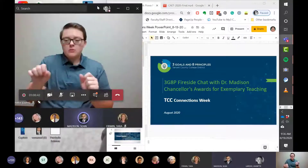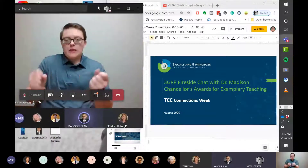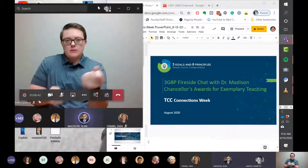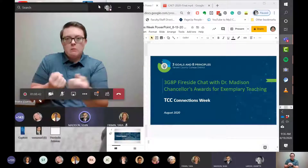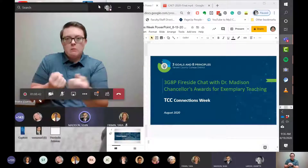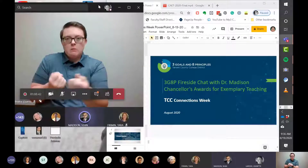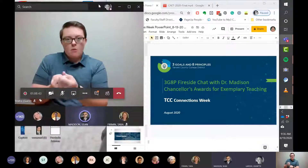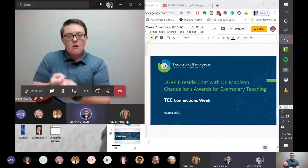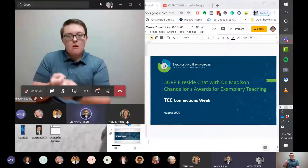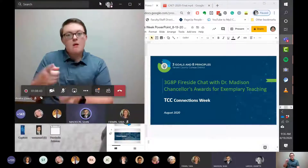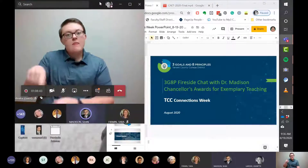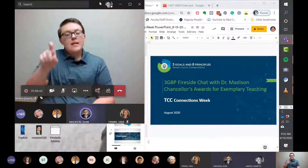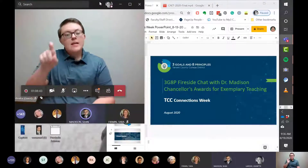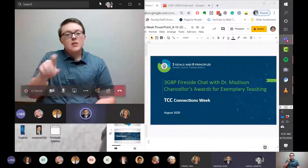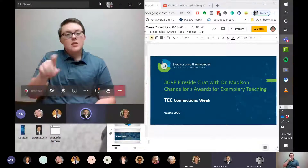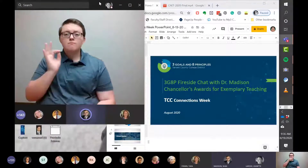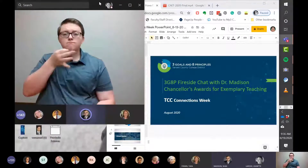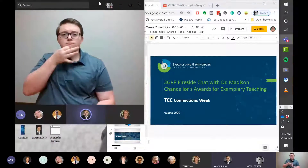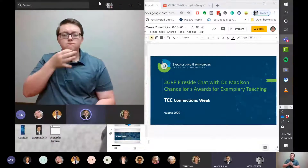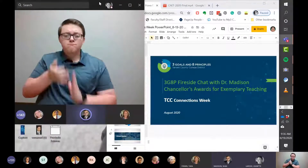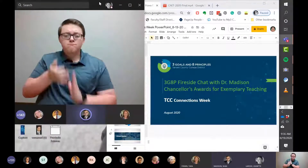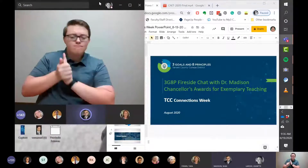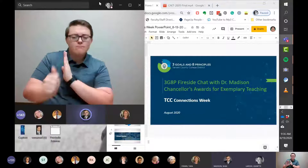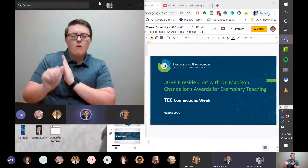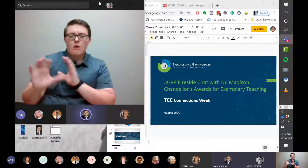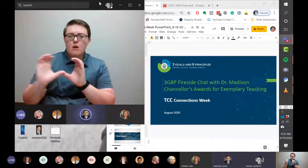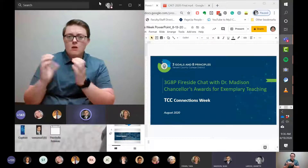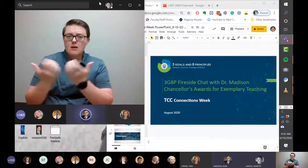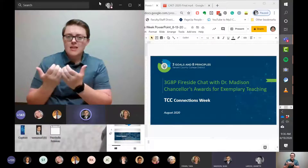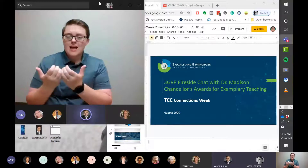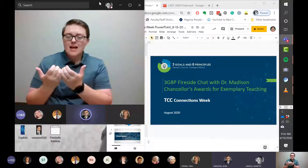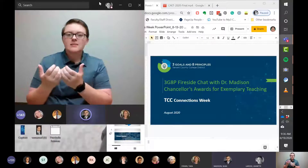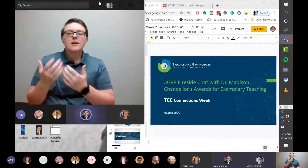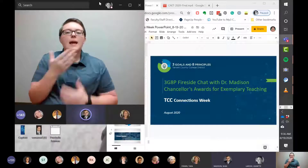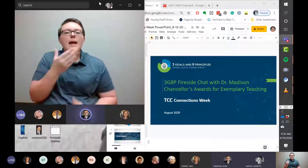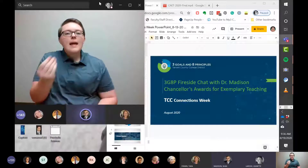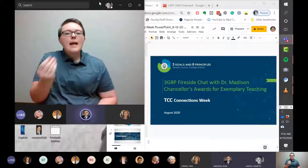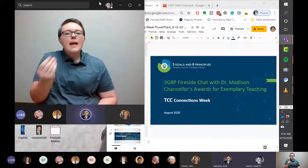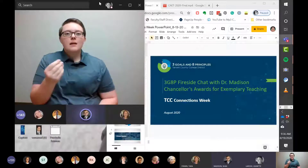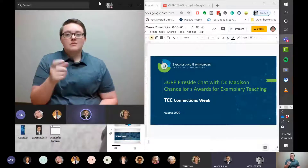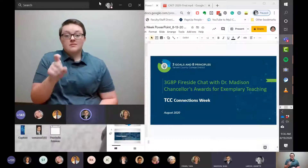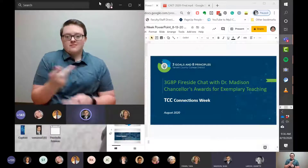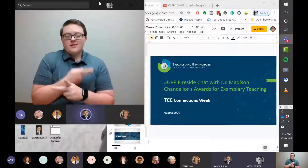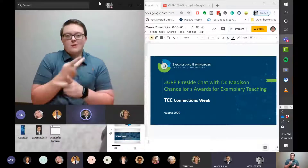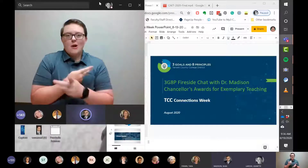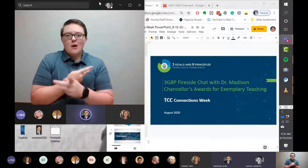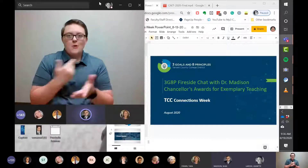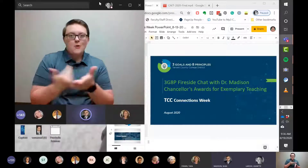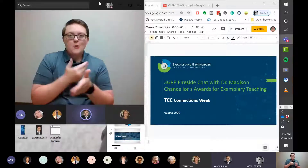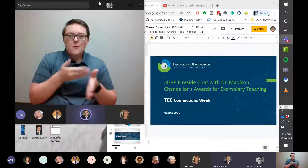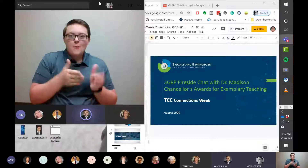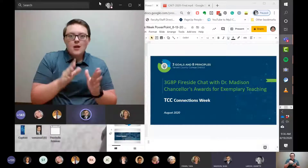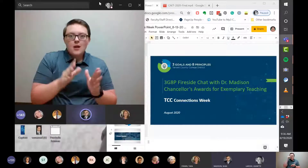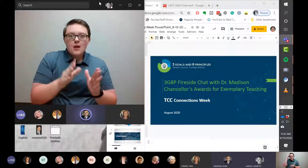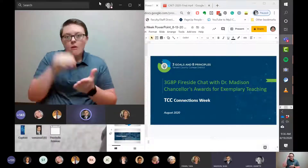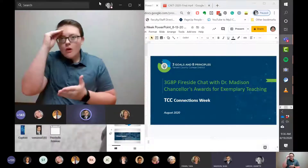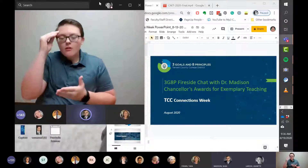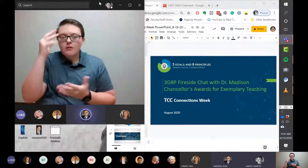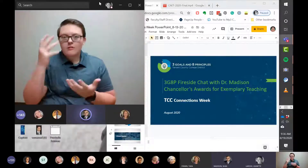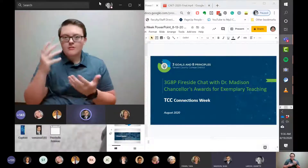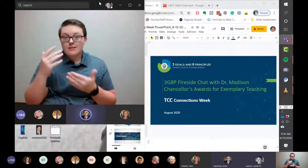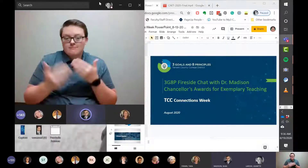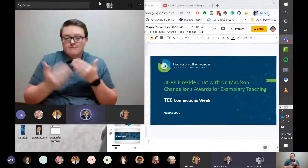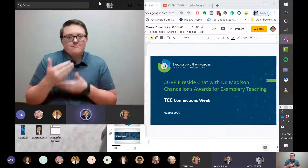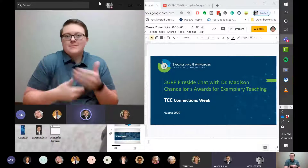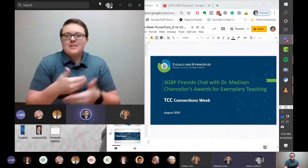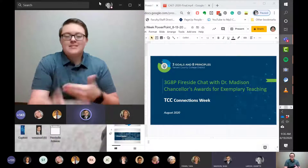content and in many cases, a whole new way of working and learning and being, quite frankly. The Chancellors Award for